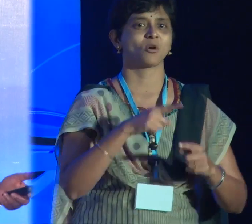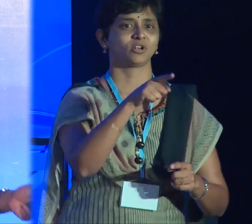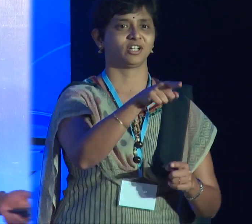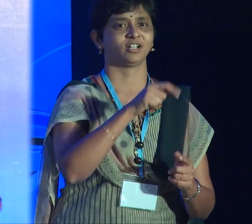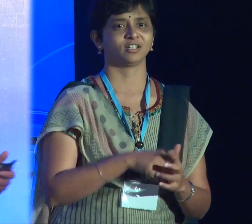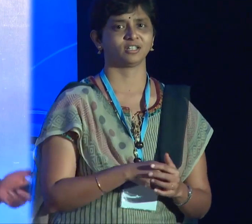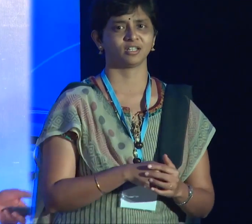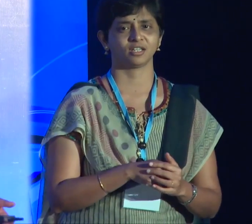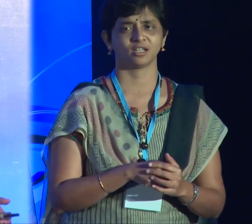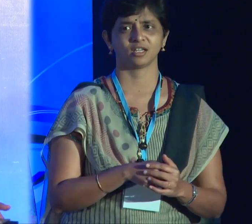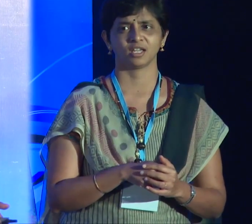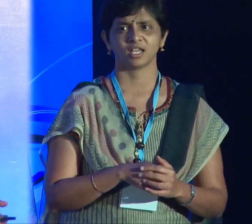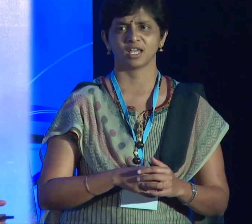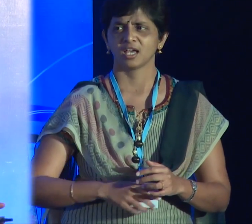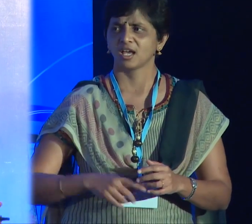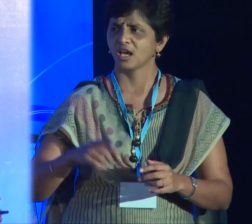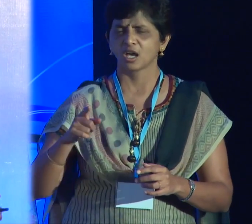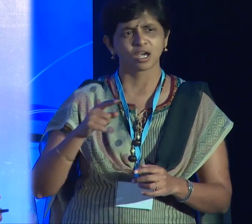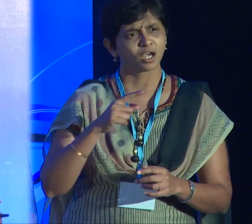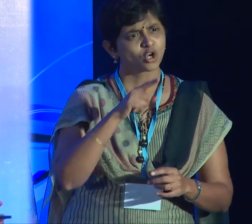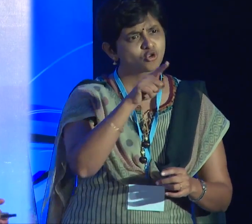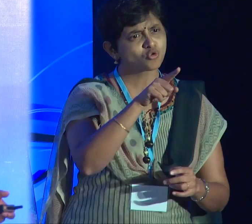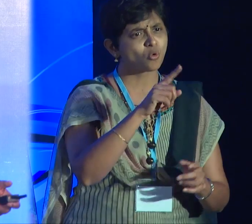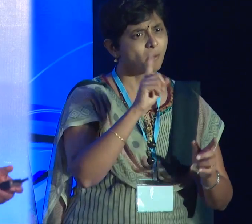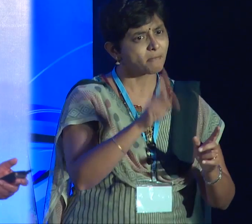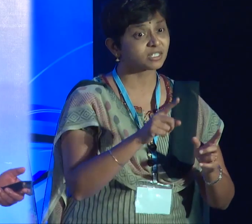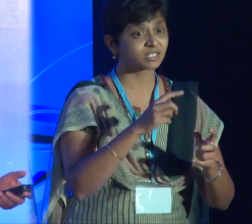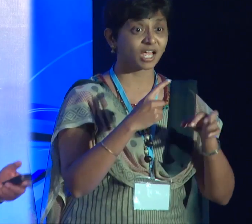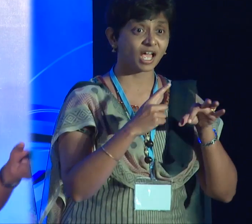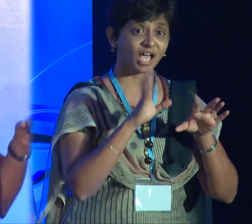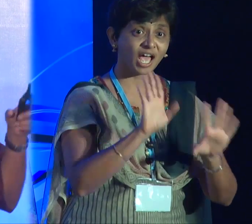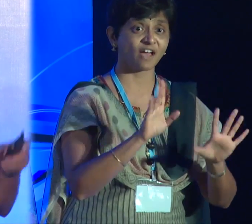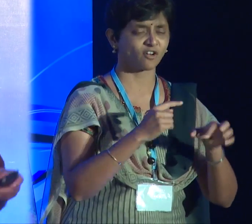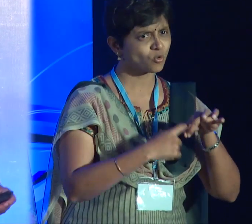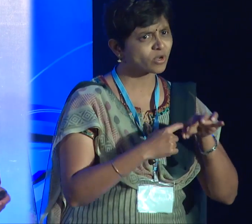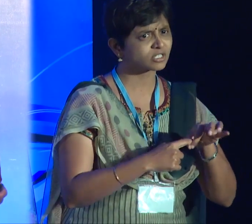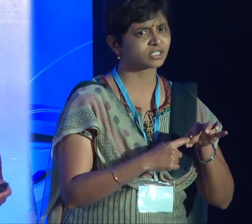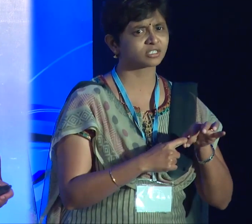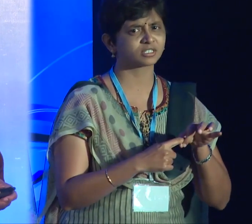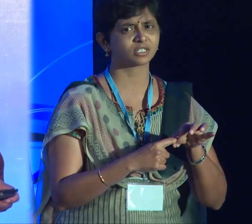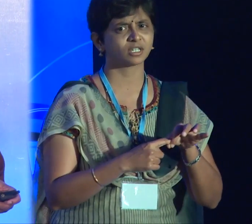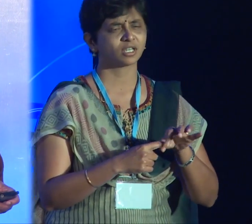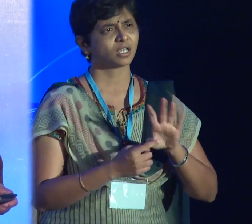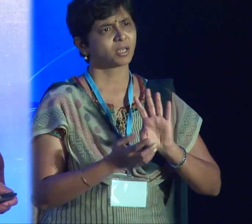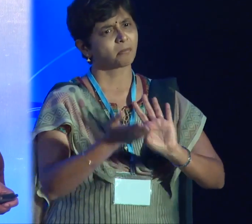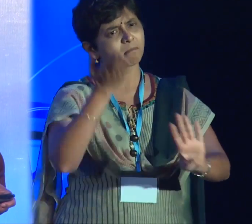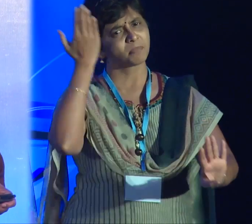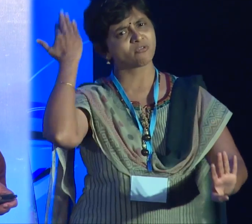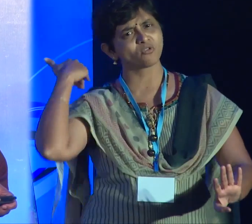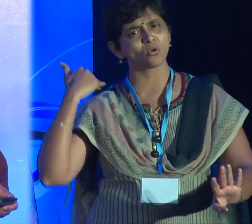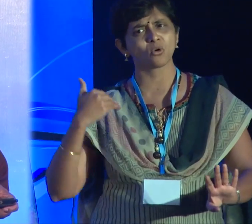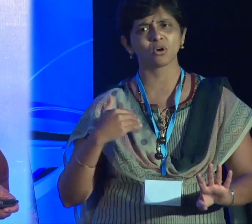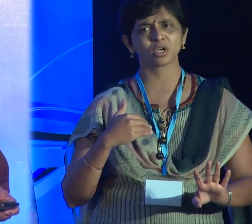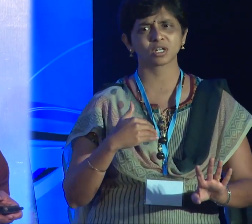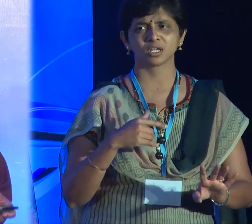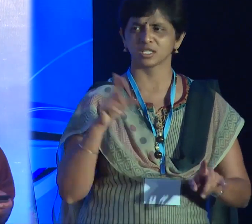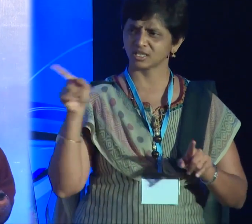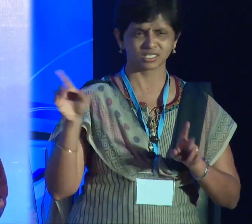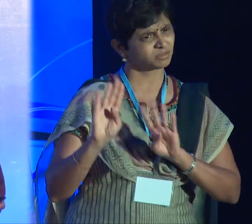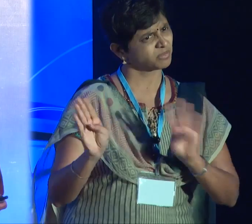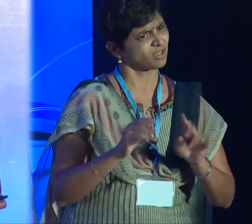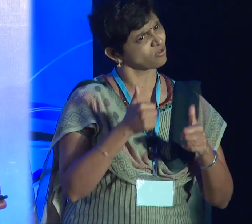great society? Would he be given the space which by in those laws the eldest son had to get?